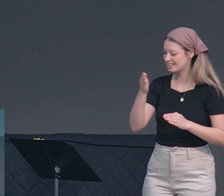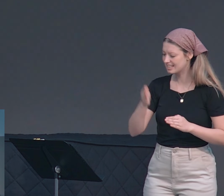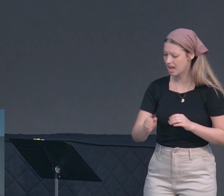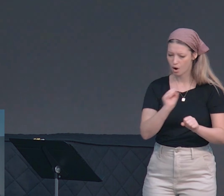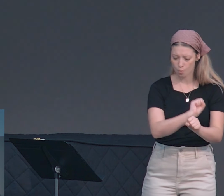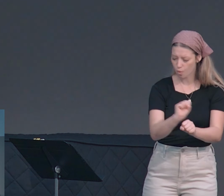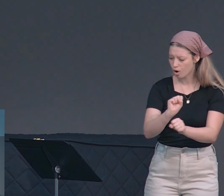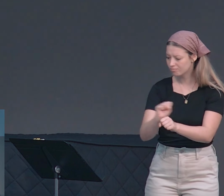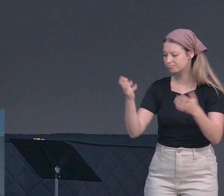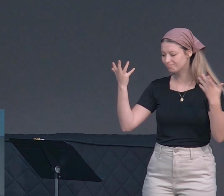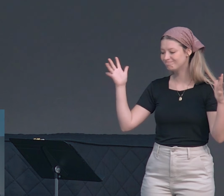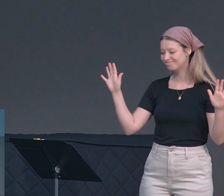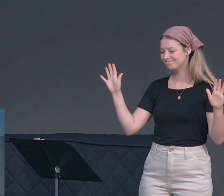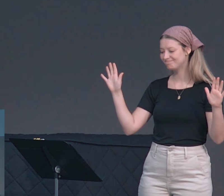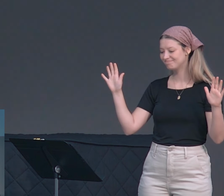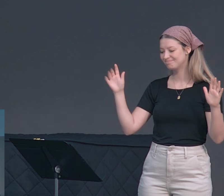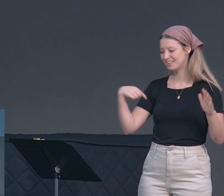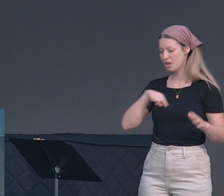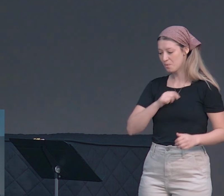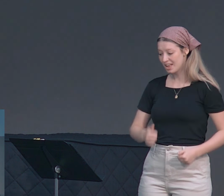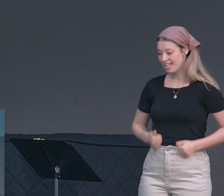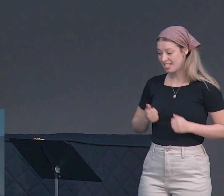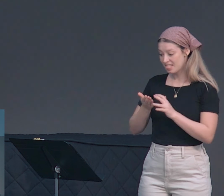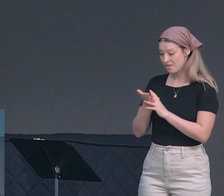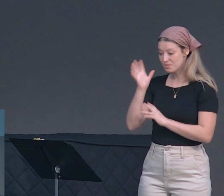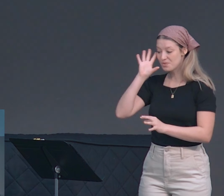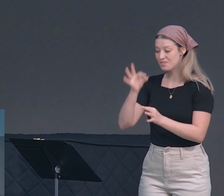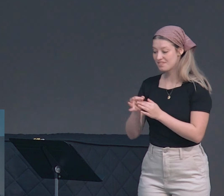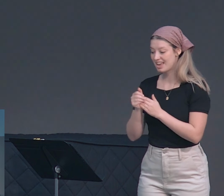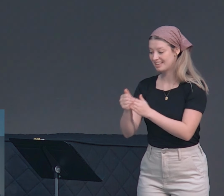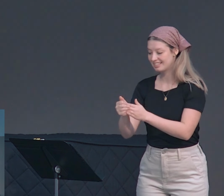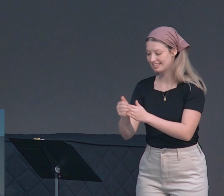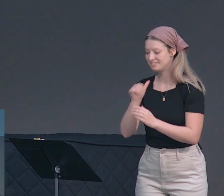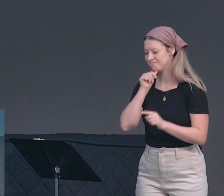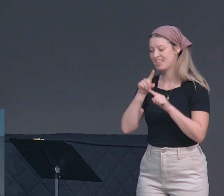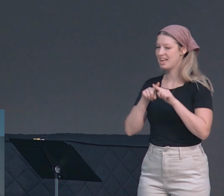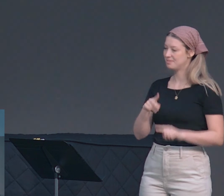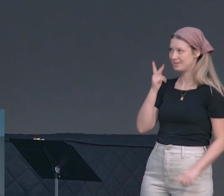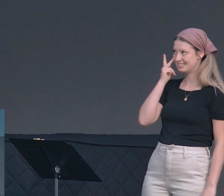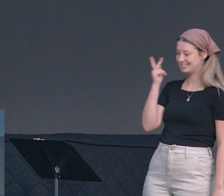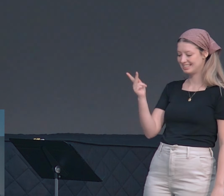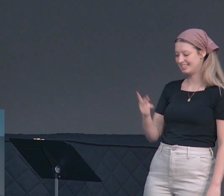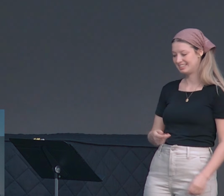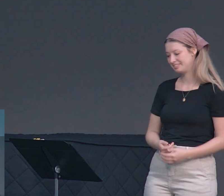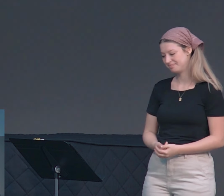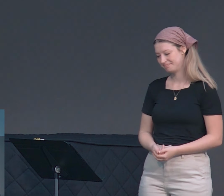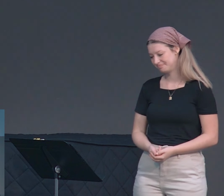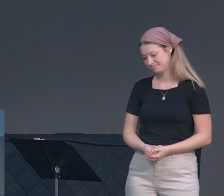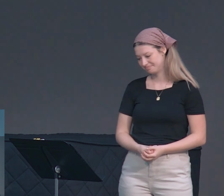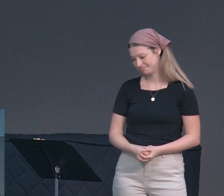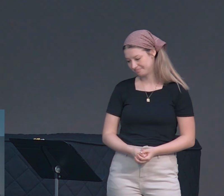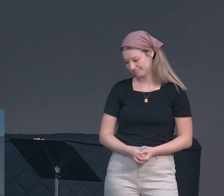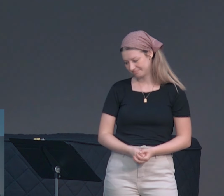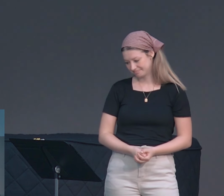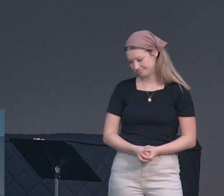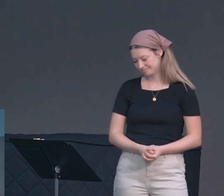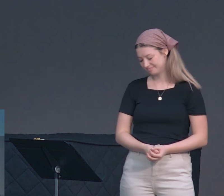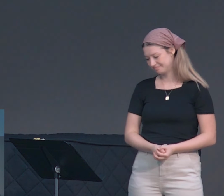is finished and the work is done. We'll walk by faith and not